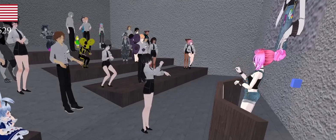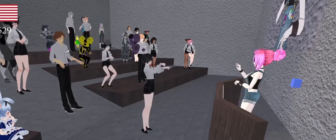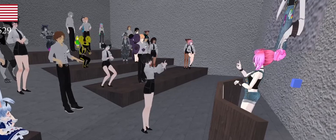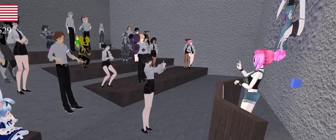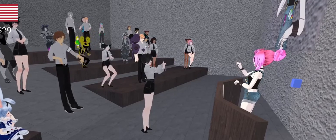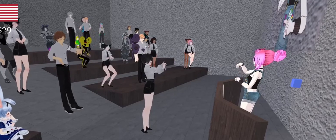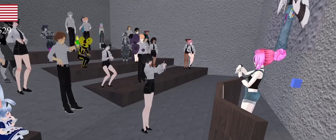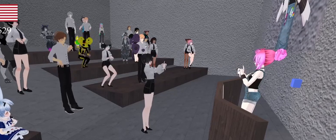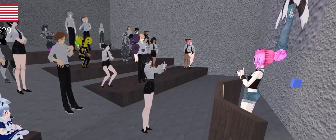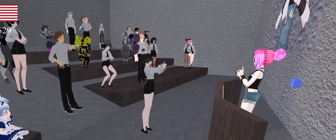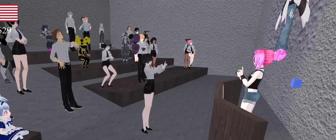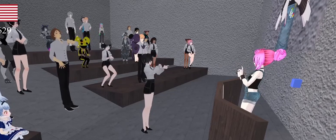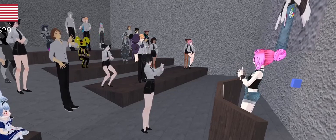ENVIS. Envision?